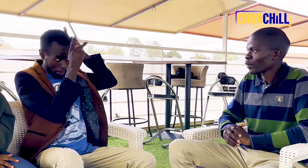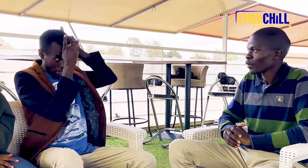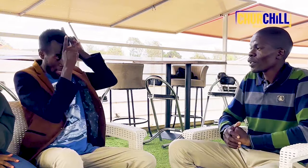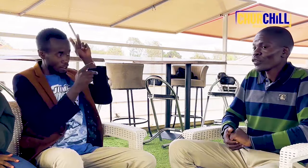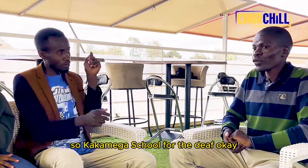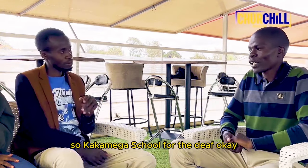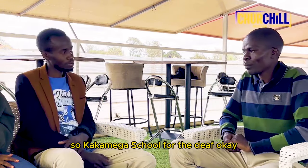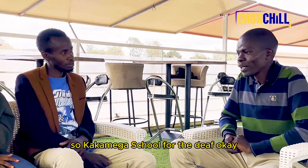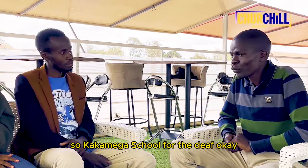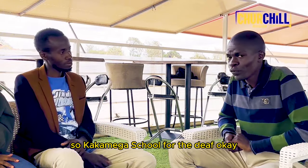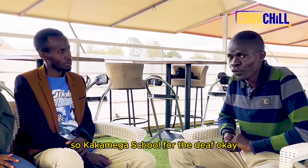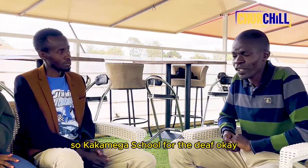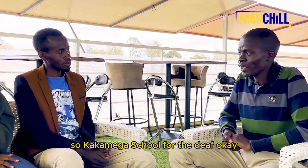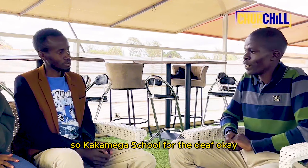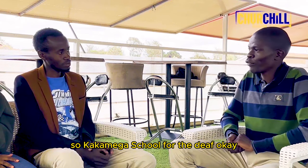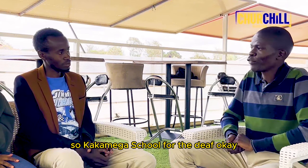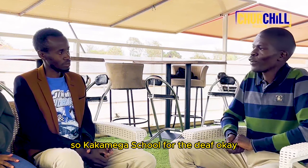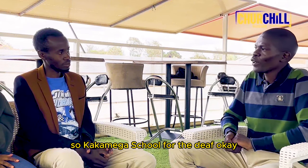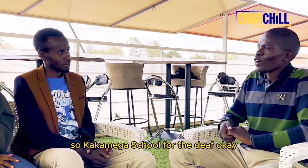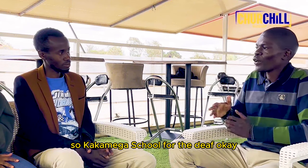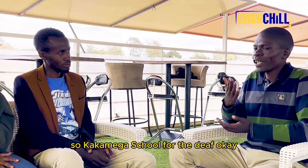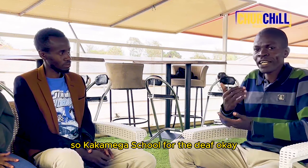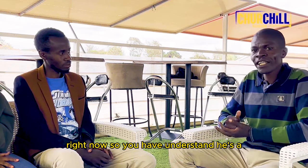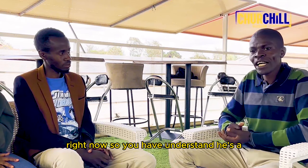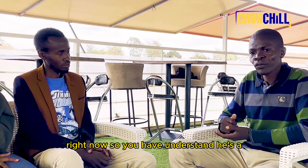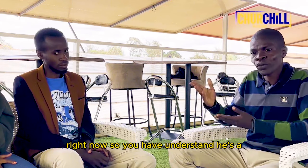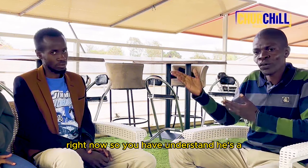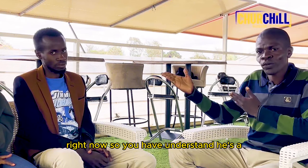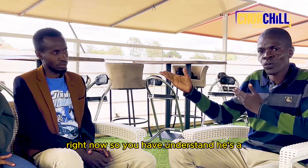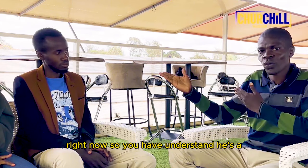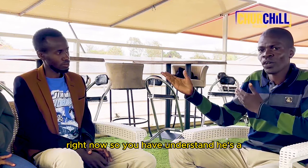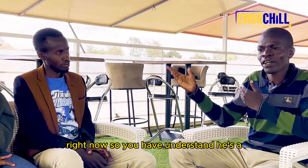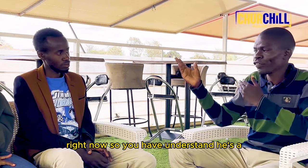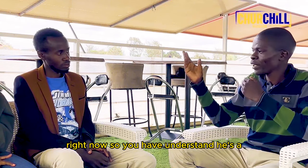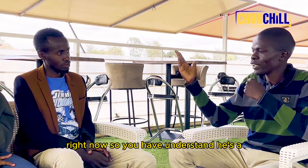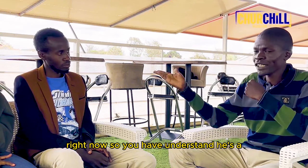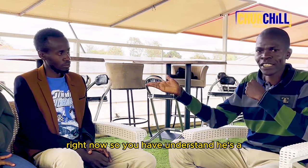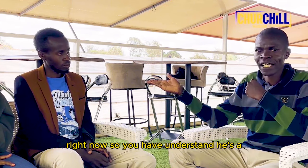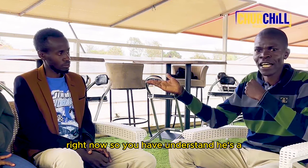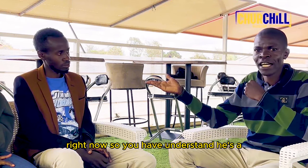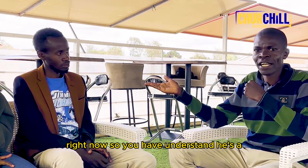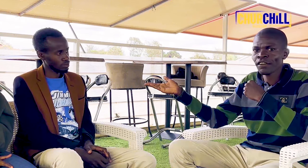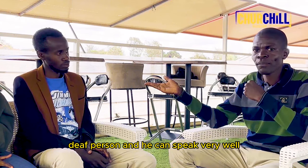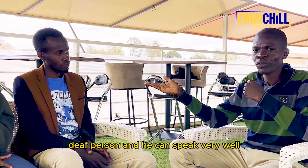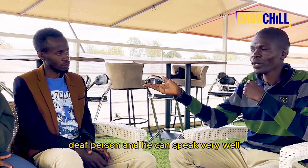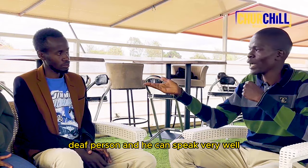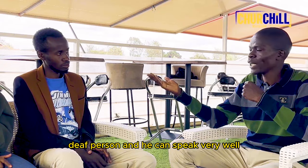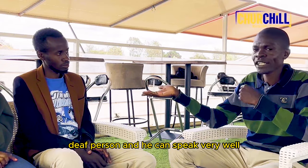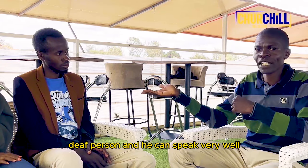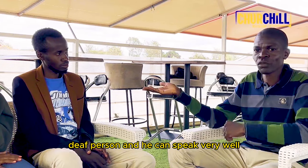So, Kakamega school for the deaf. Okay, right now, so, you have understood he is a deaf person and he can